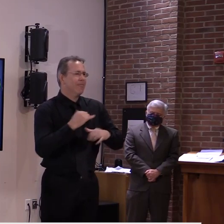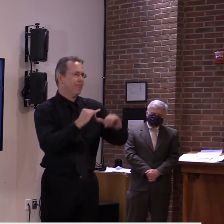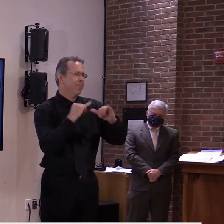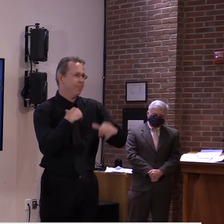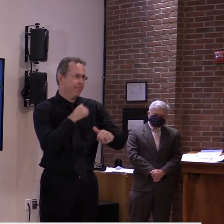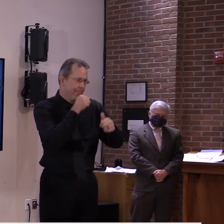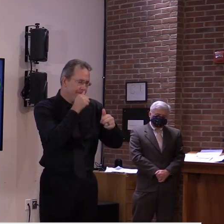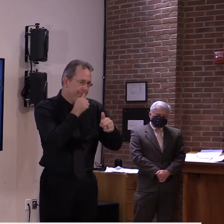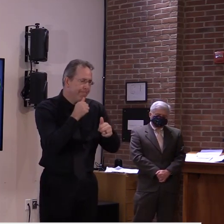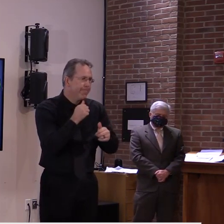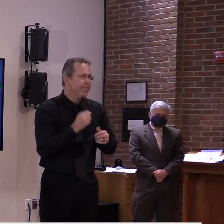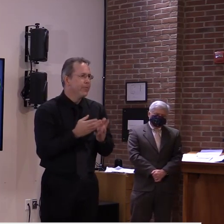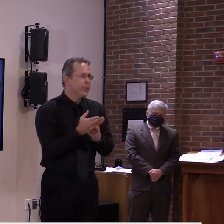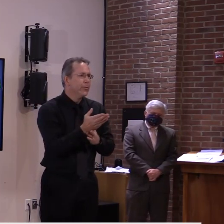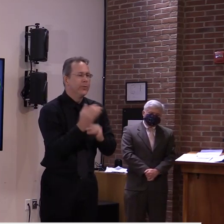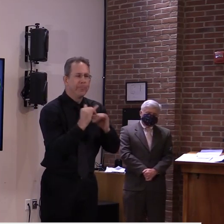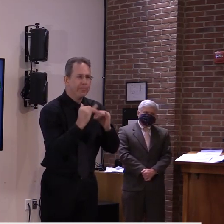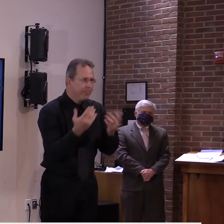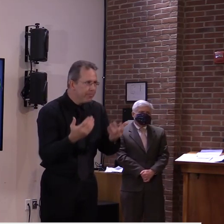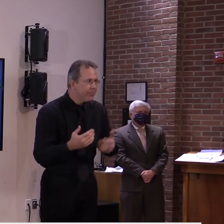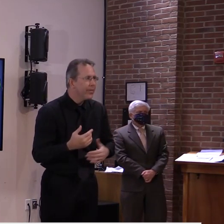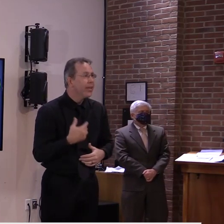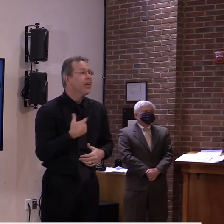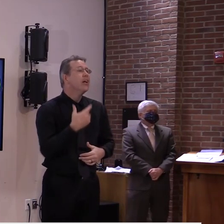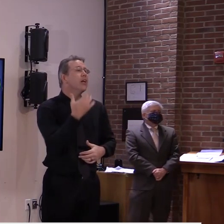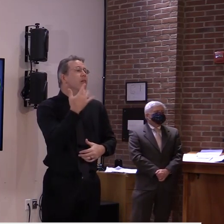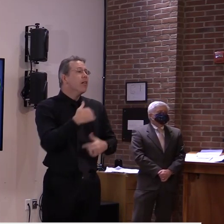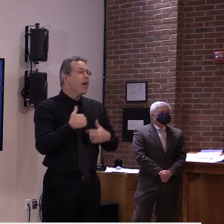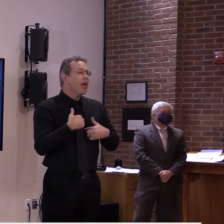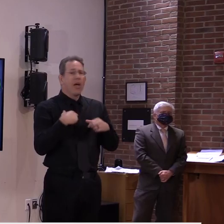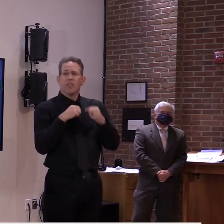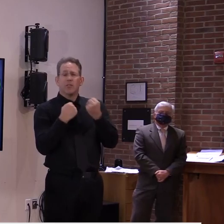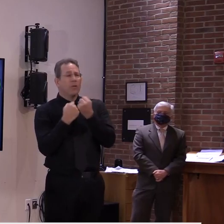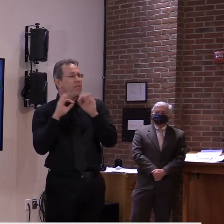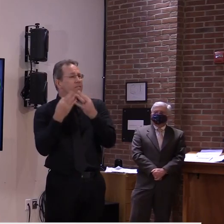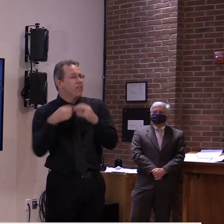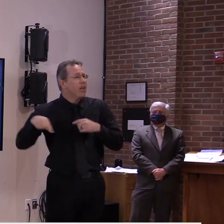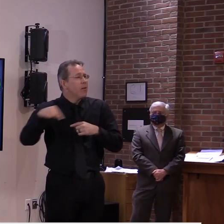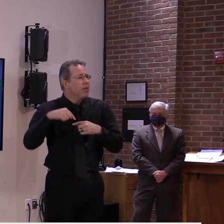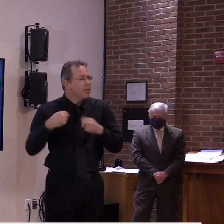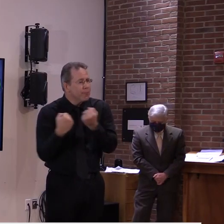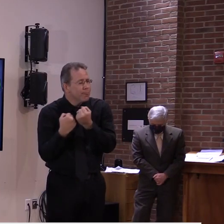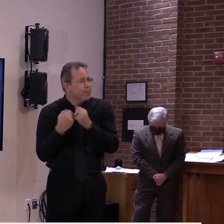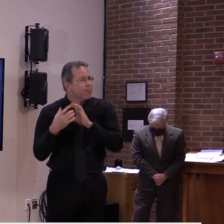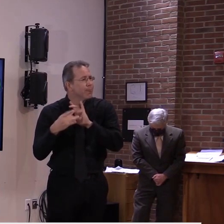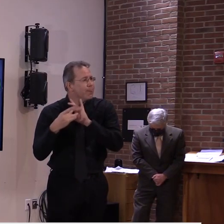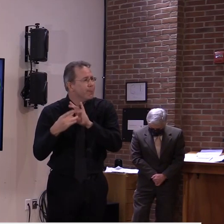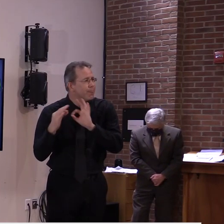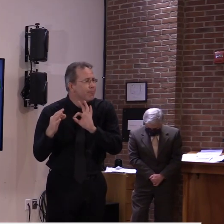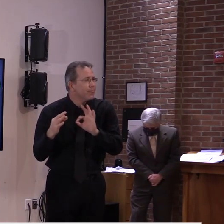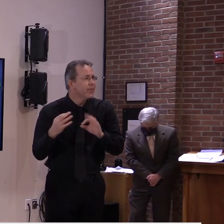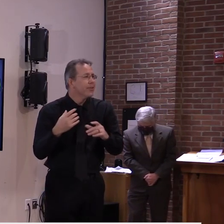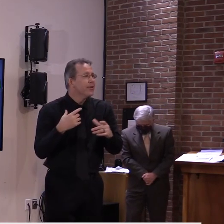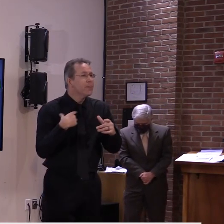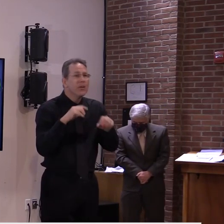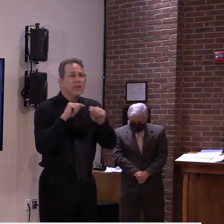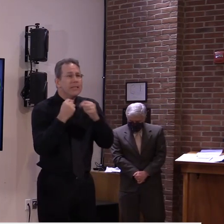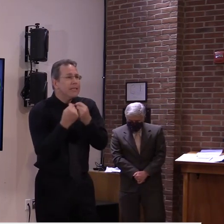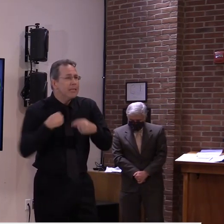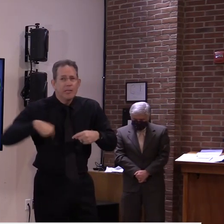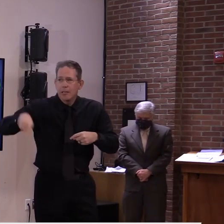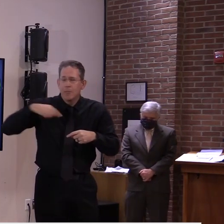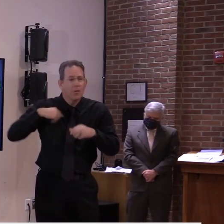everybody else, I guess. These are trying times for each and every one of us. I'm very blessed to have a good family,